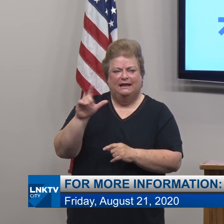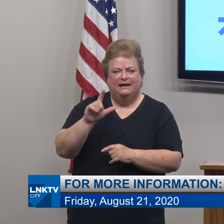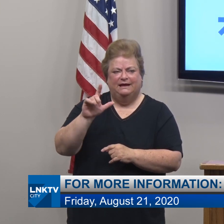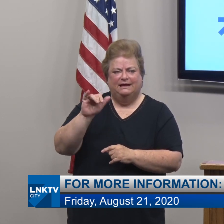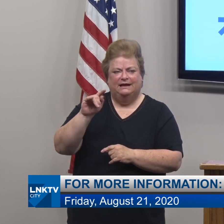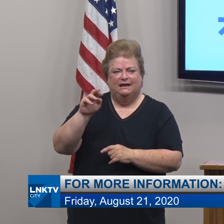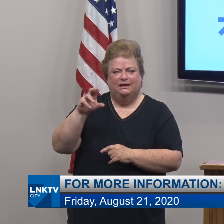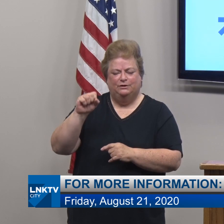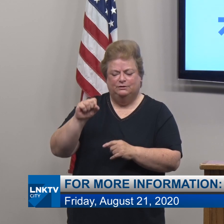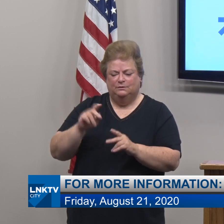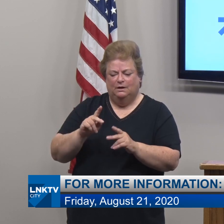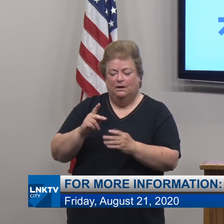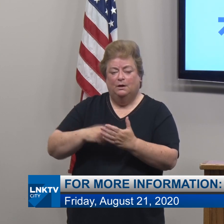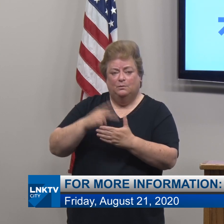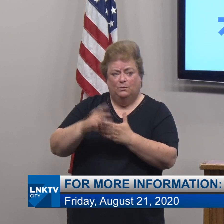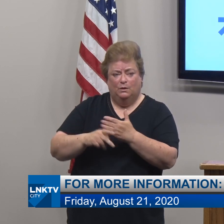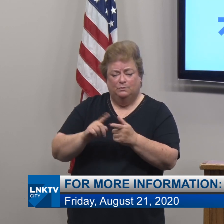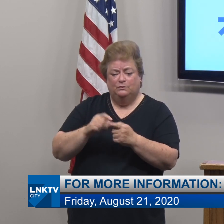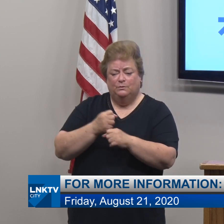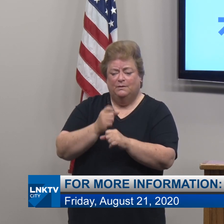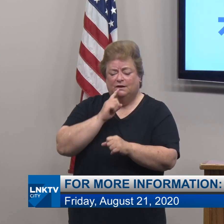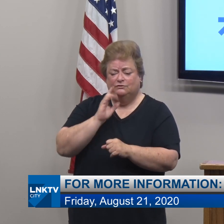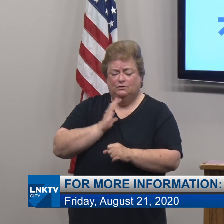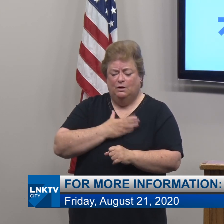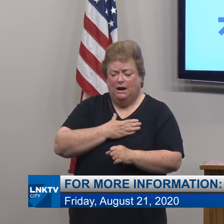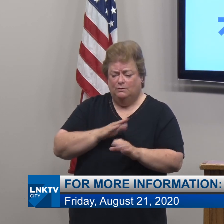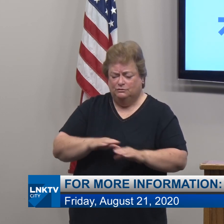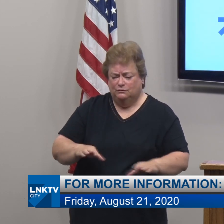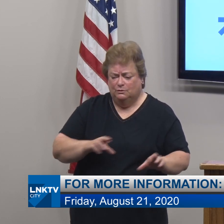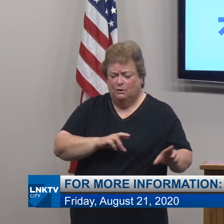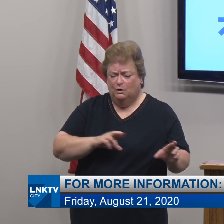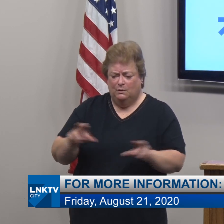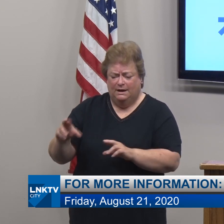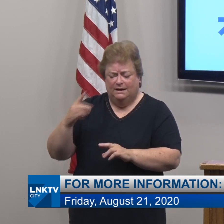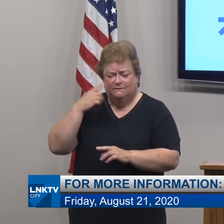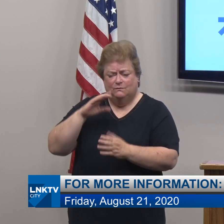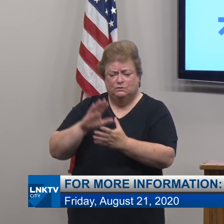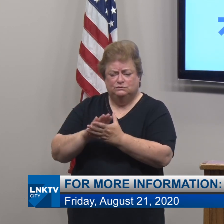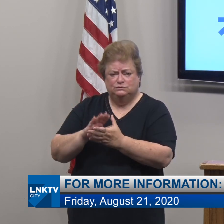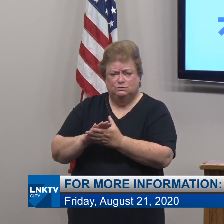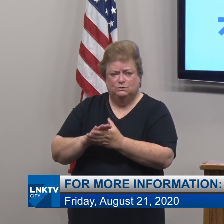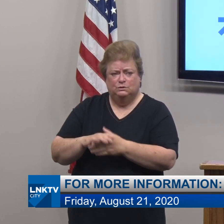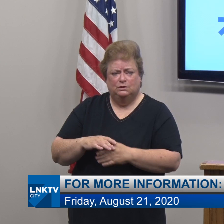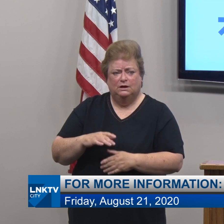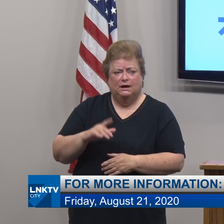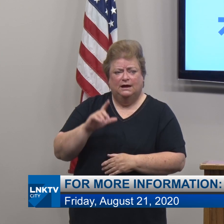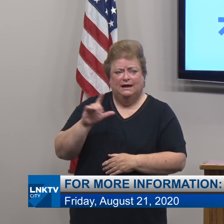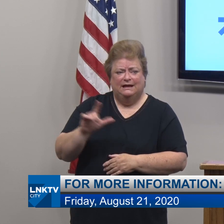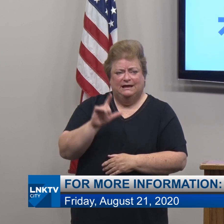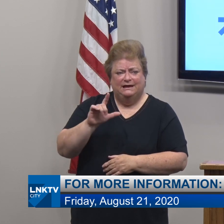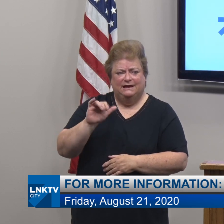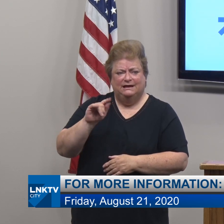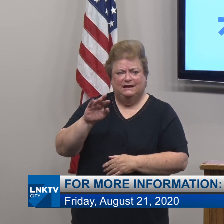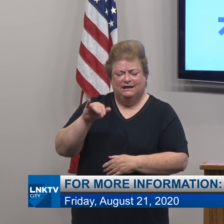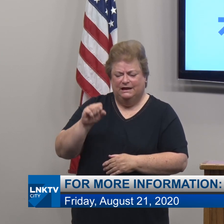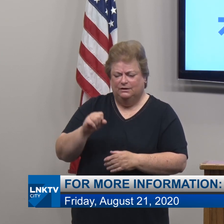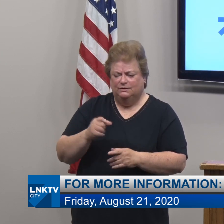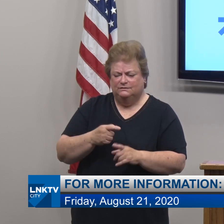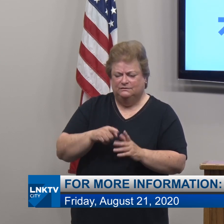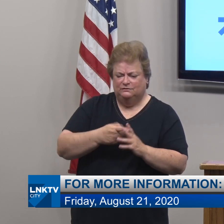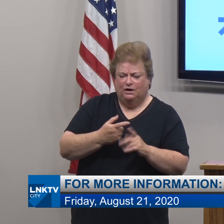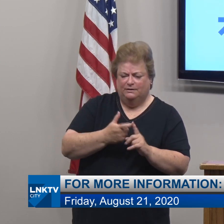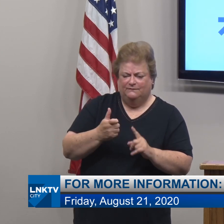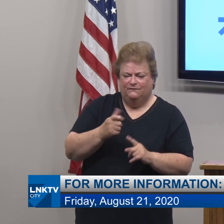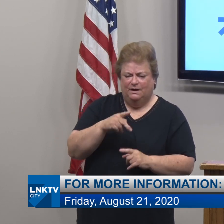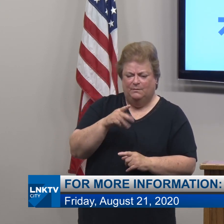quality care and education to make sure our children are ready for school and a life of learning. Lincoln Littles grew out of the Prosper Lincoln